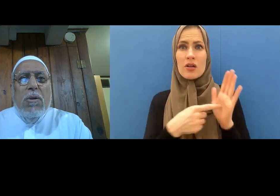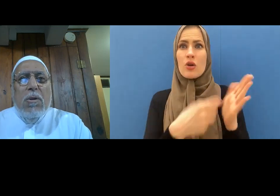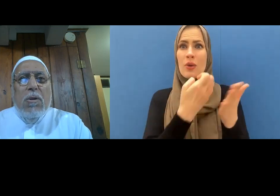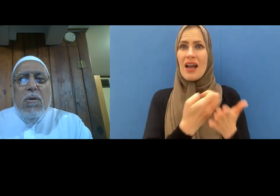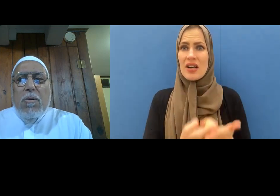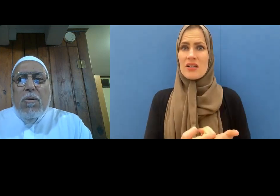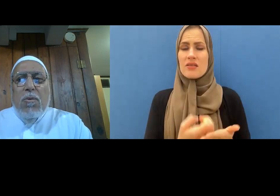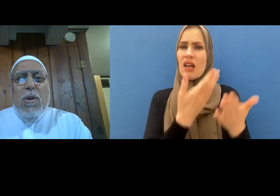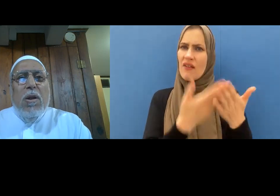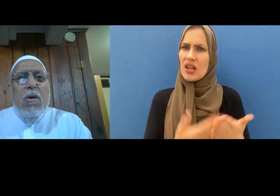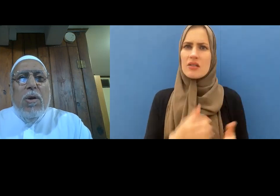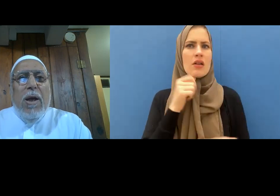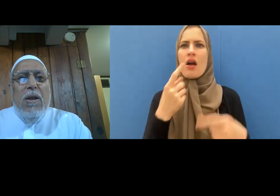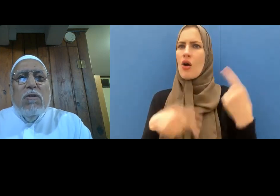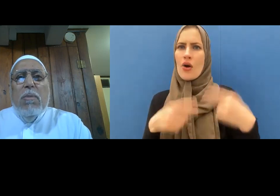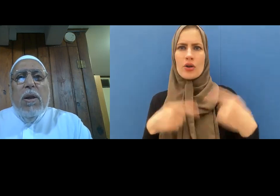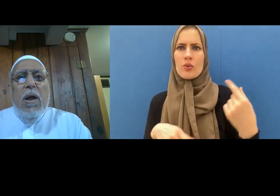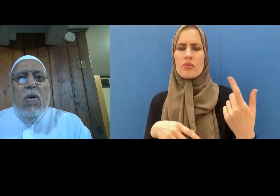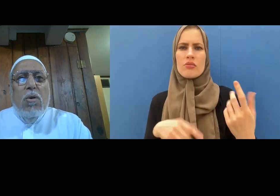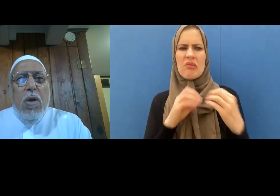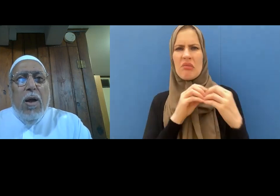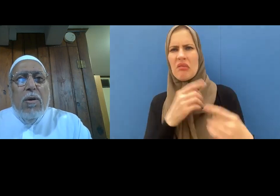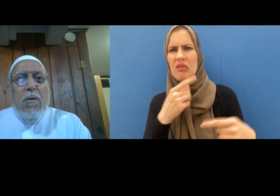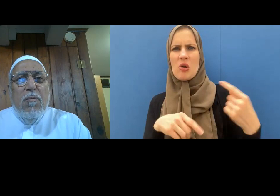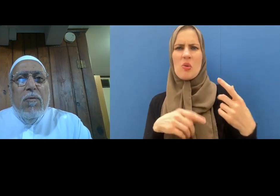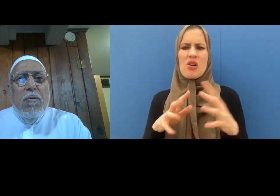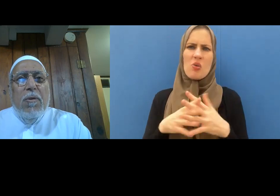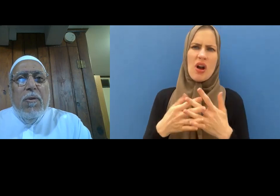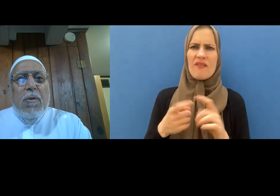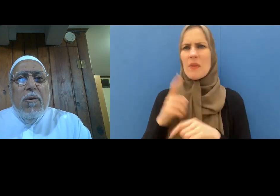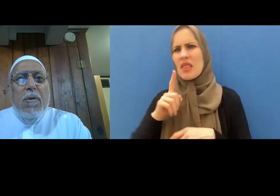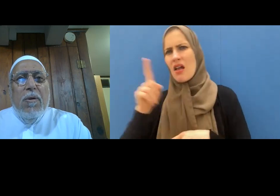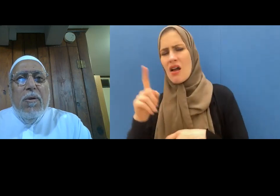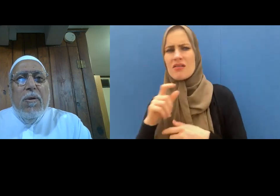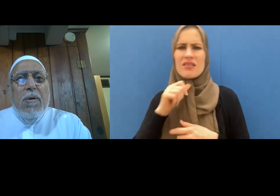about whether the Quran is from Allah or not.